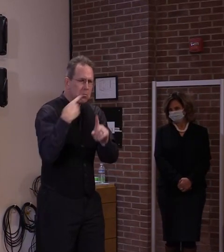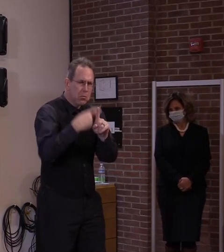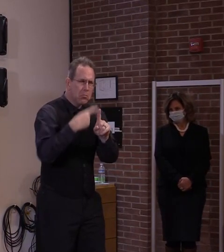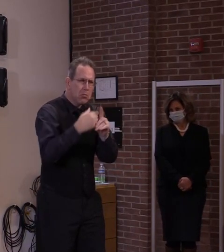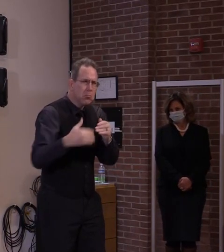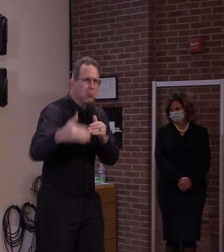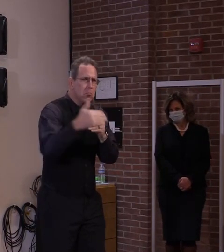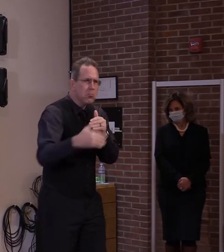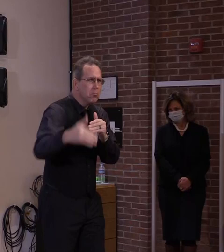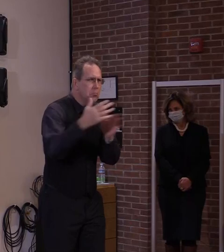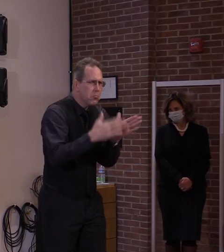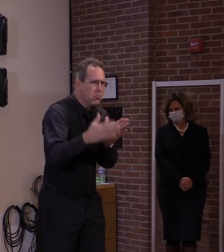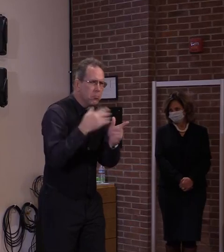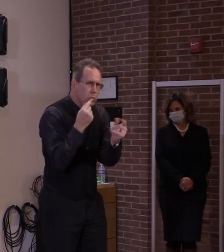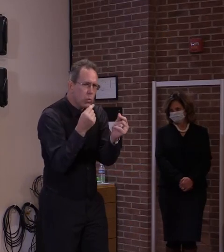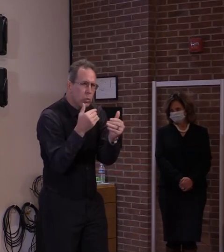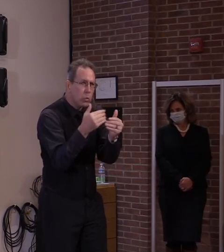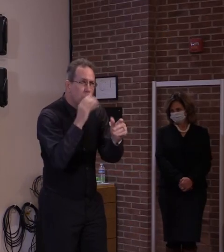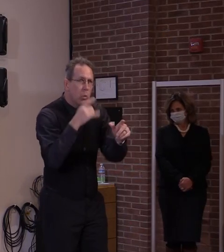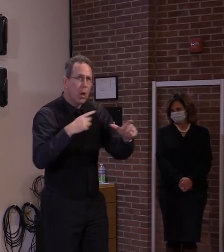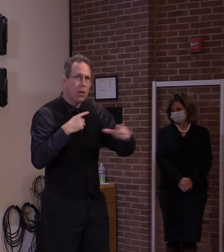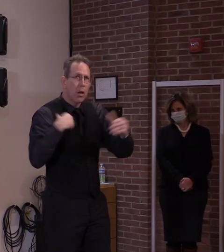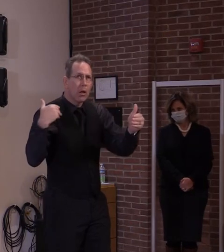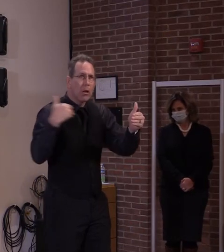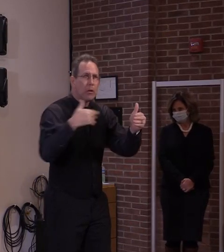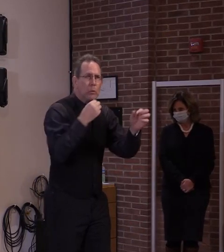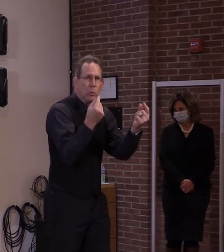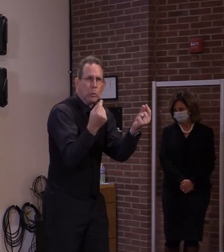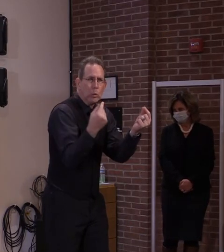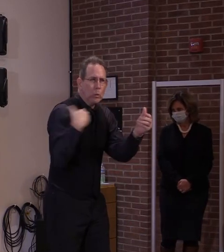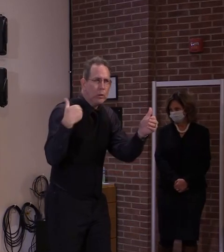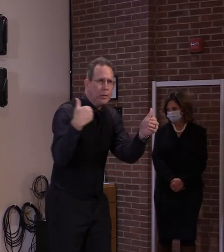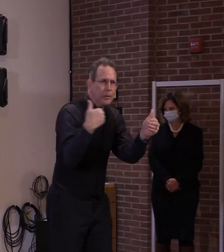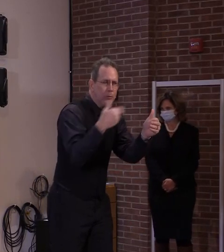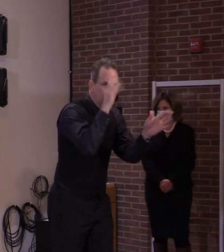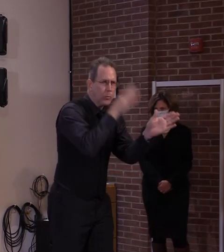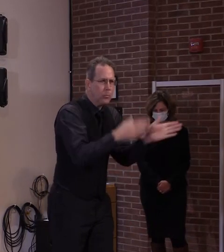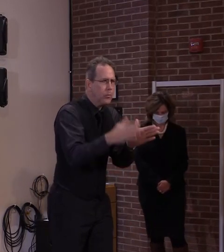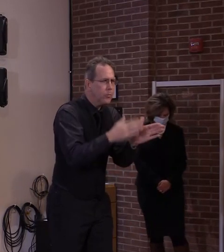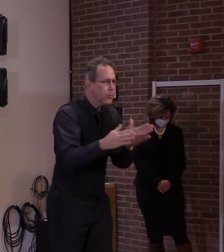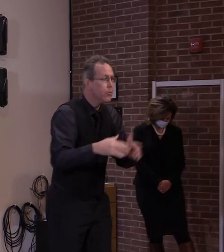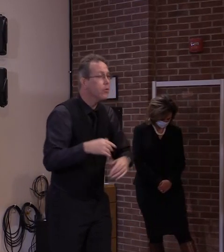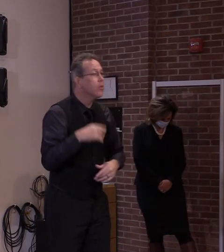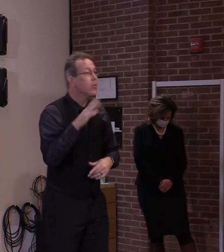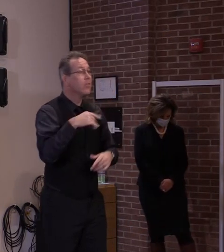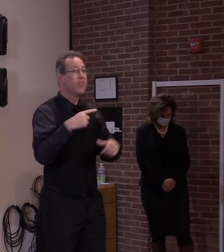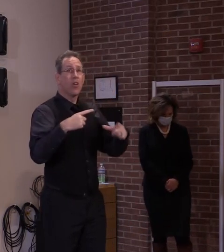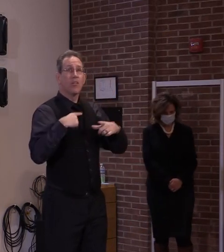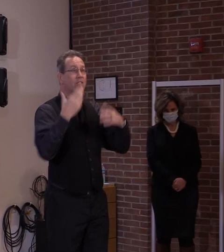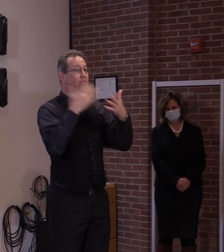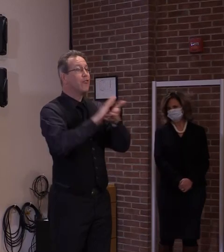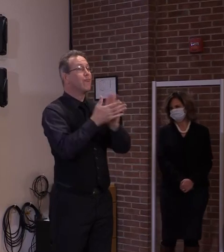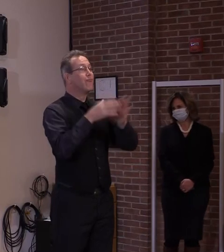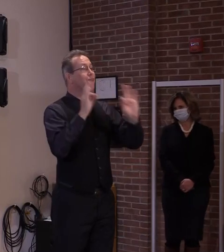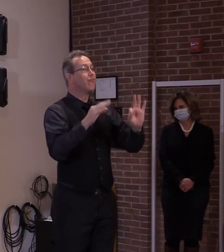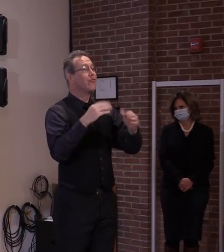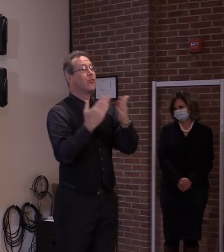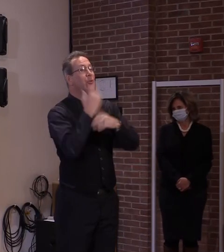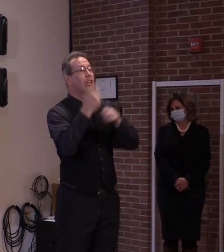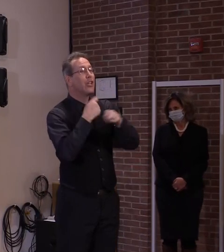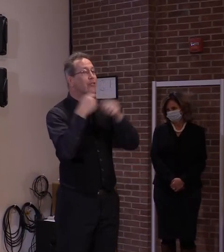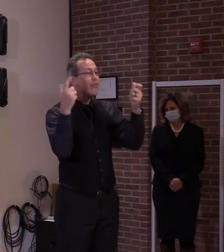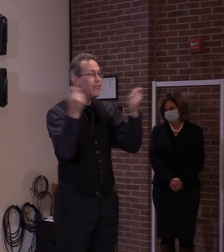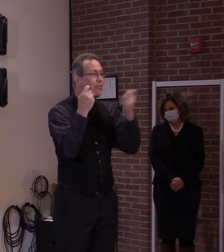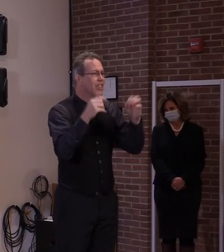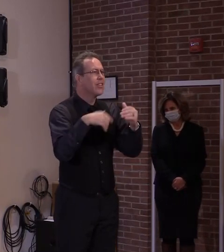available over the holidays. And then once the holidays are over, we're back to our normal testing schedule. And then eventually,